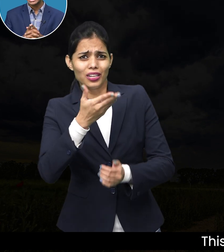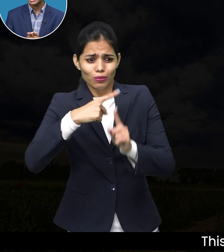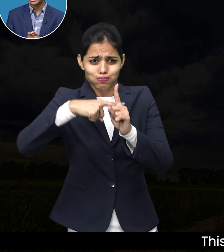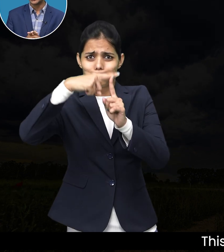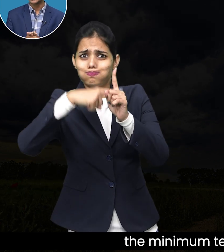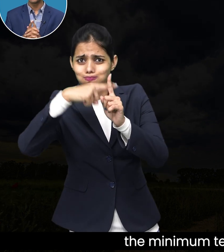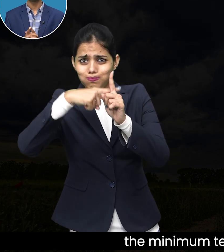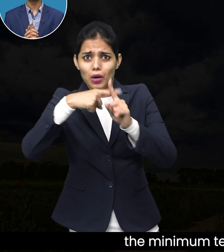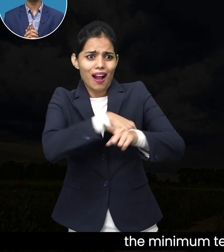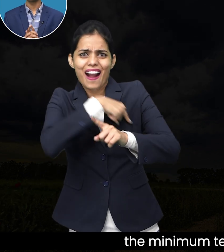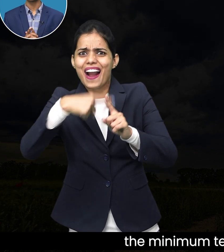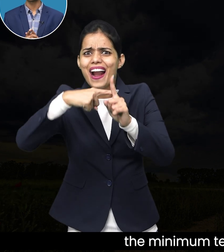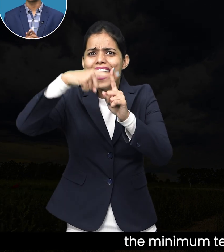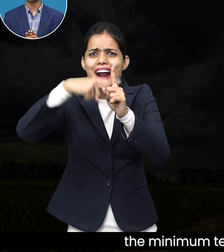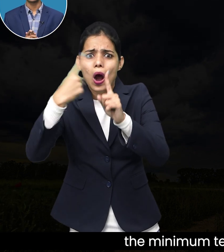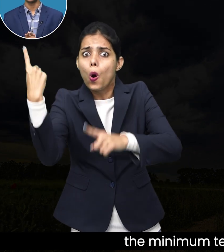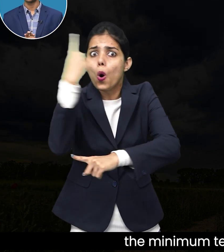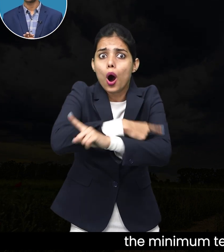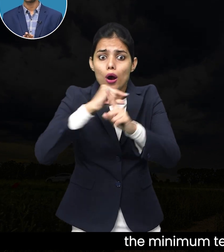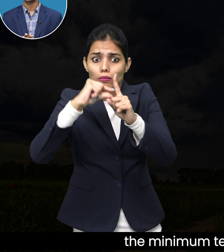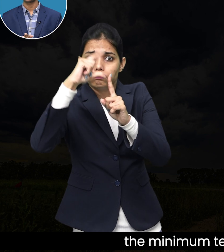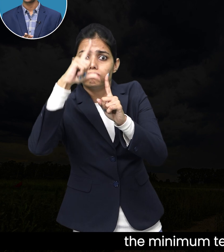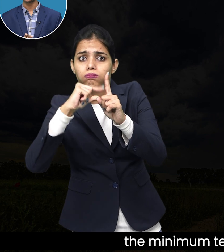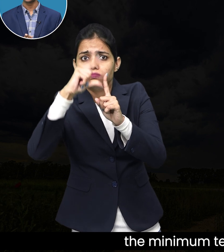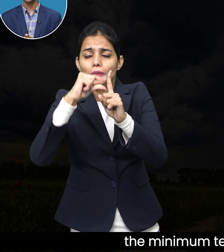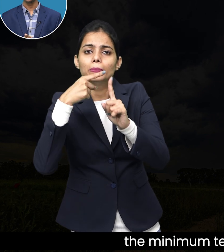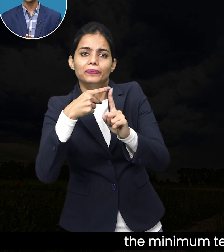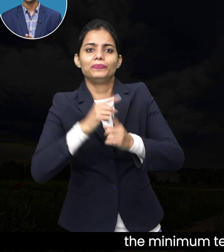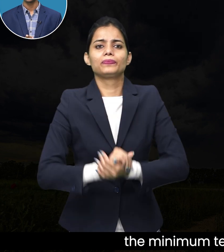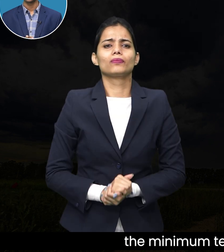This indicates the minimum temperature of the day.